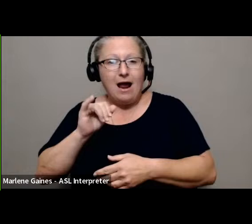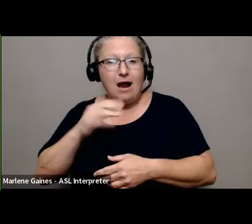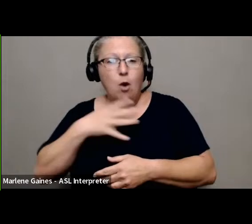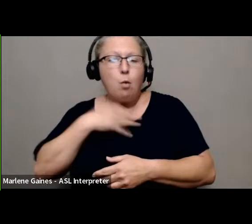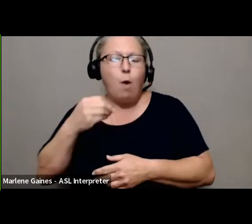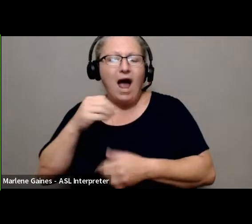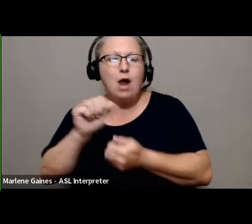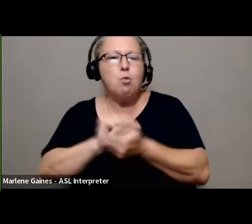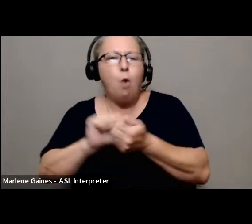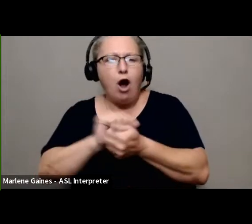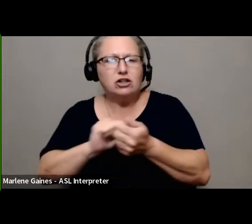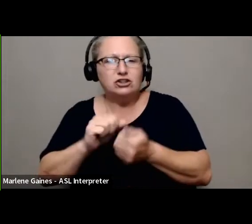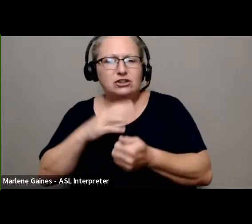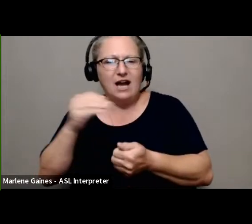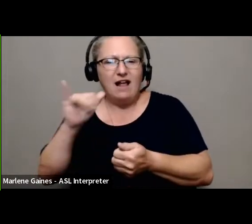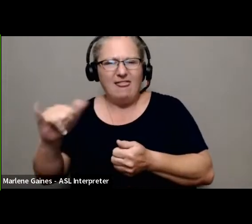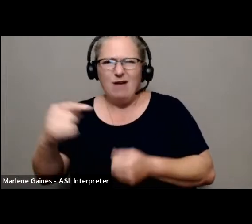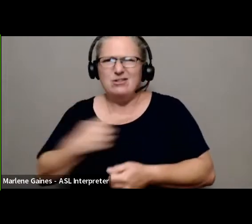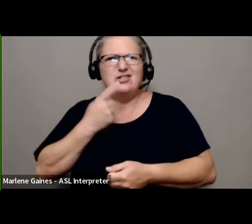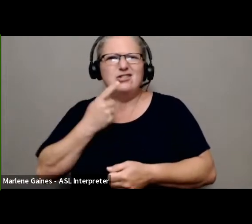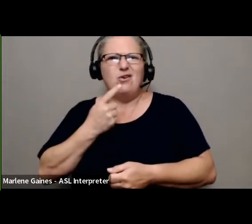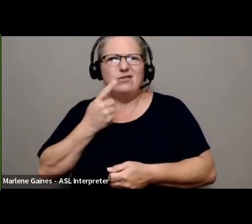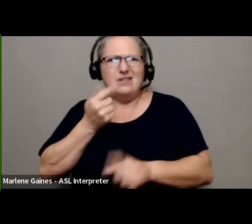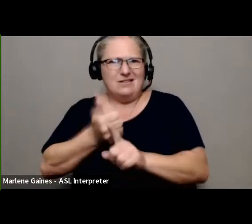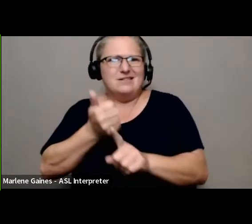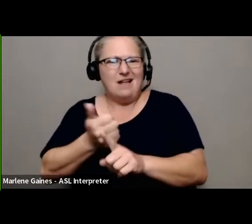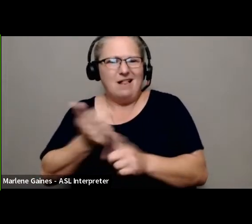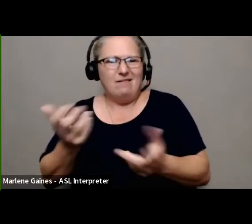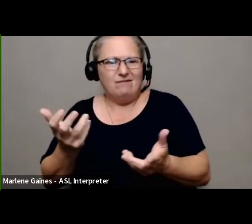whitewashed, and that was insulting in itself.